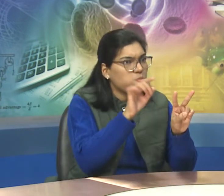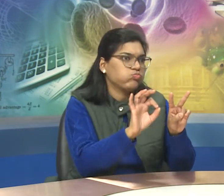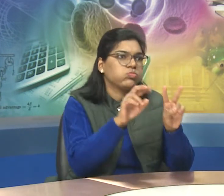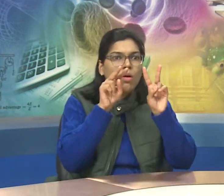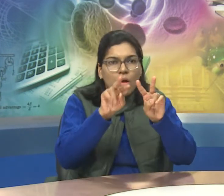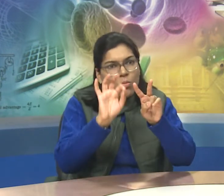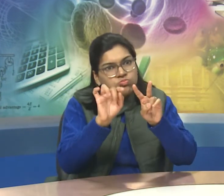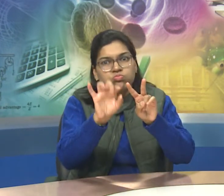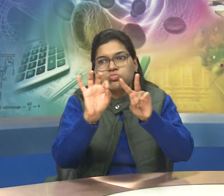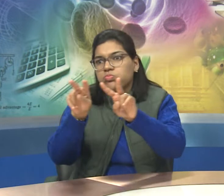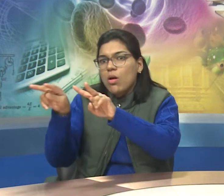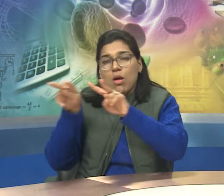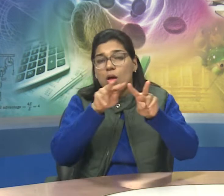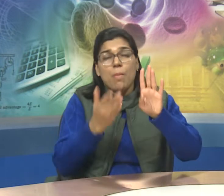rather than by an